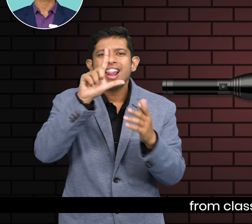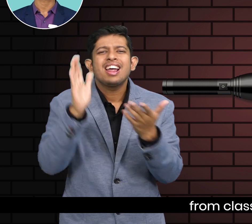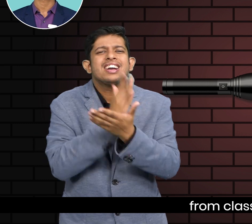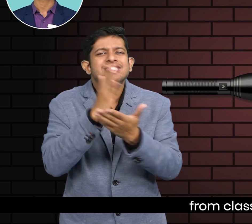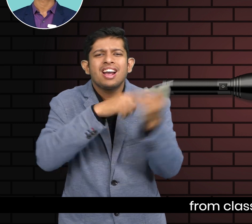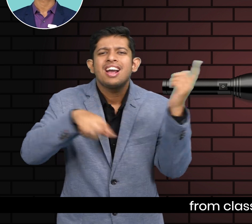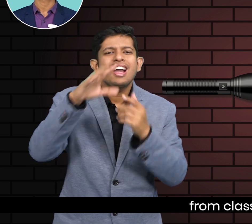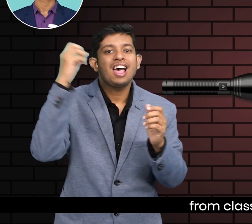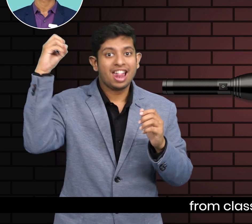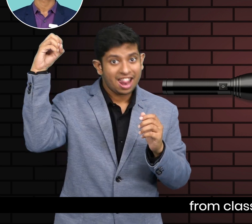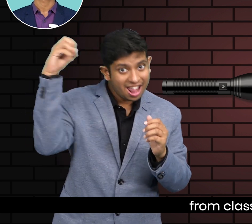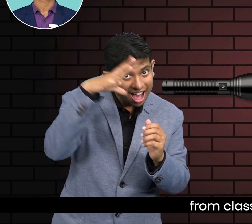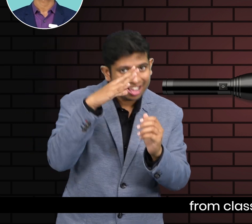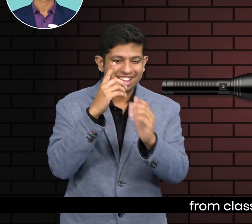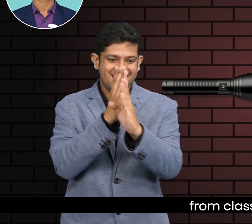Science.